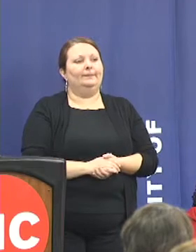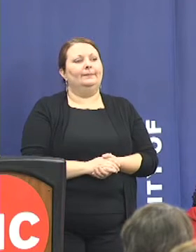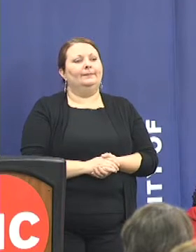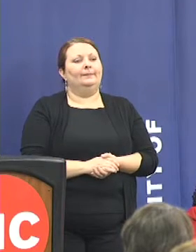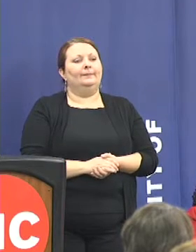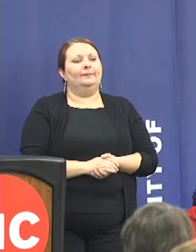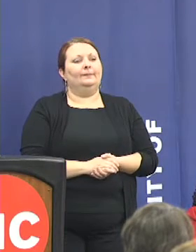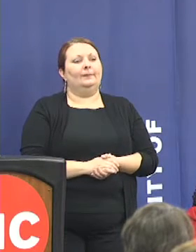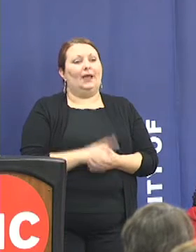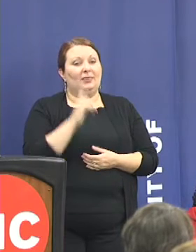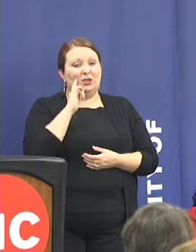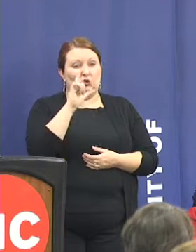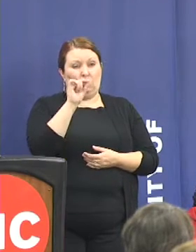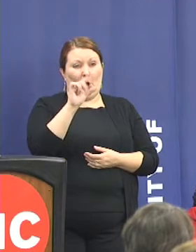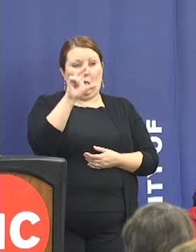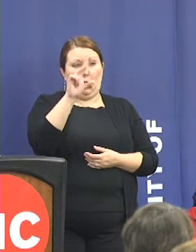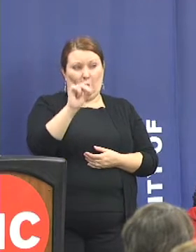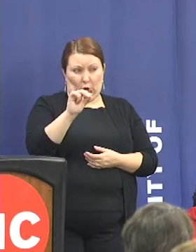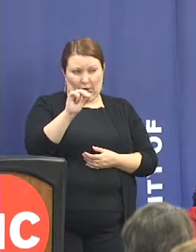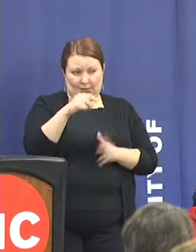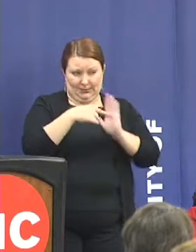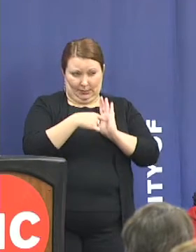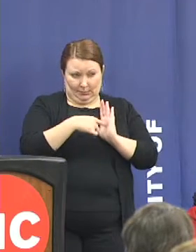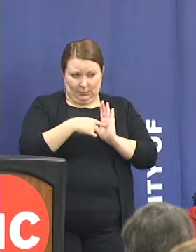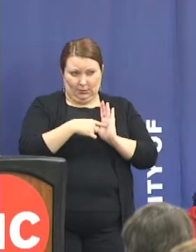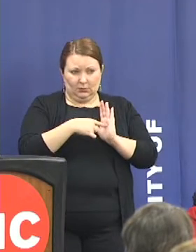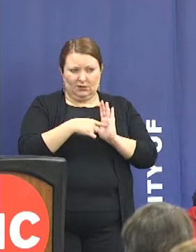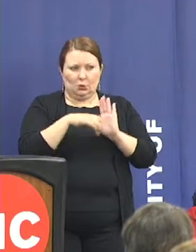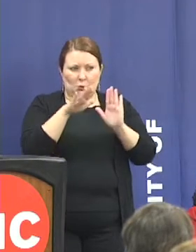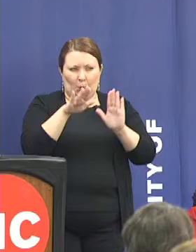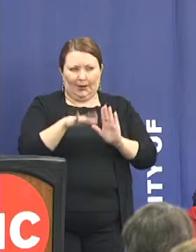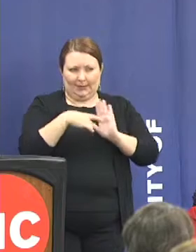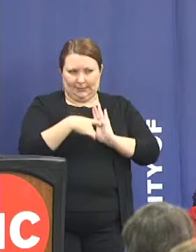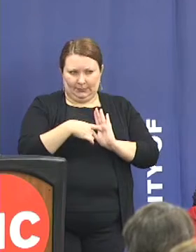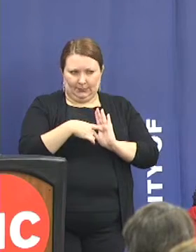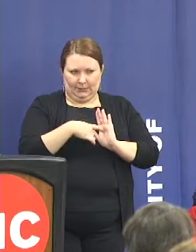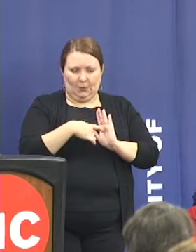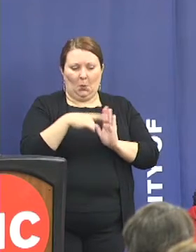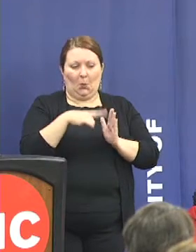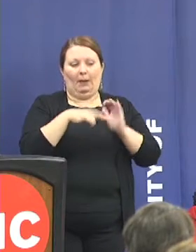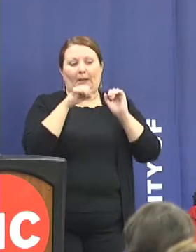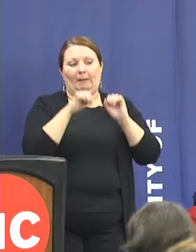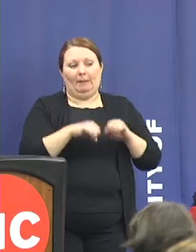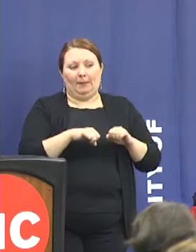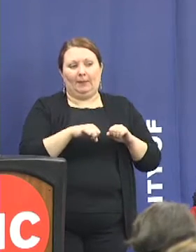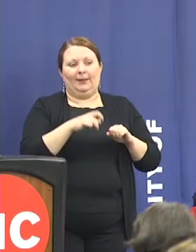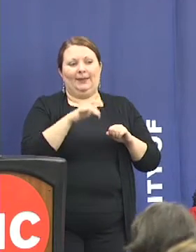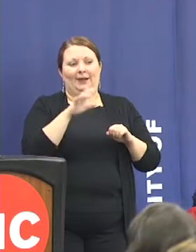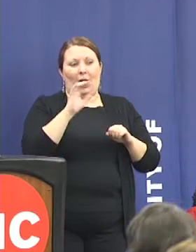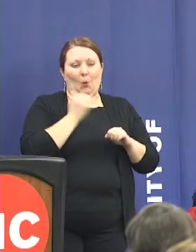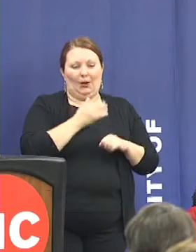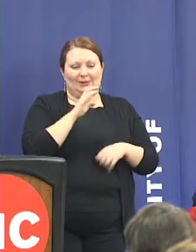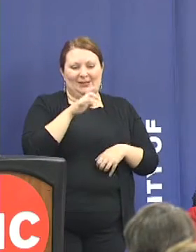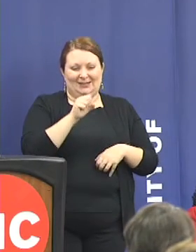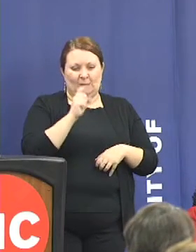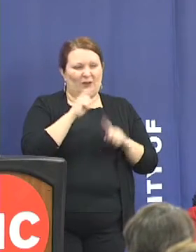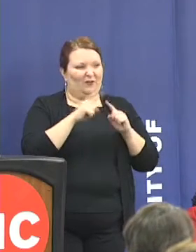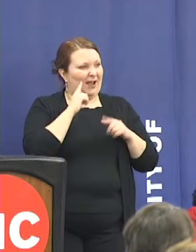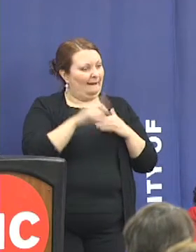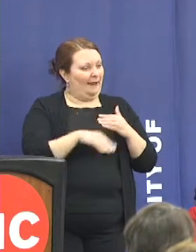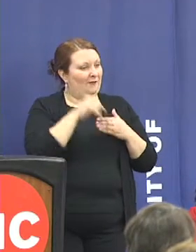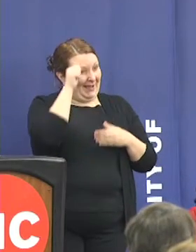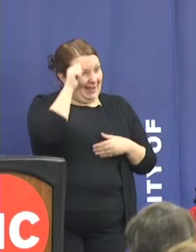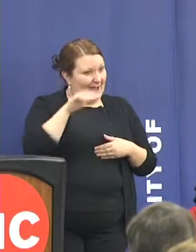So I think the 2030 example you gave is an excellent example of what would be census, but I would add that for Asian